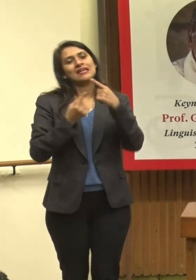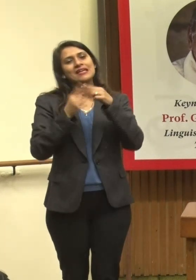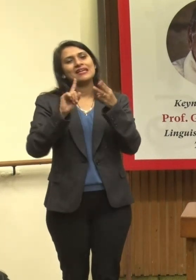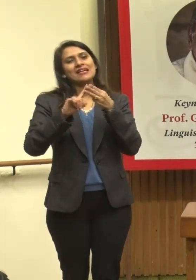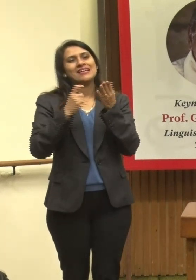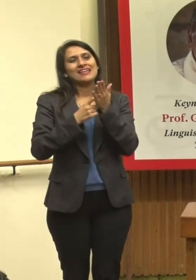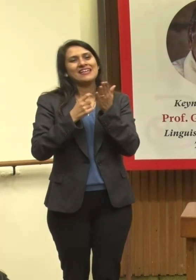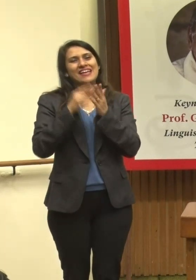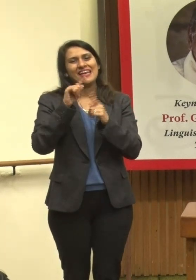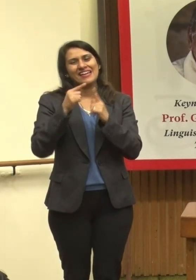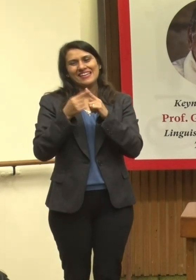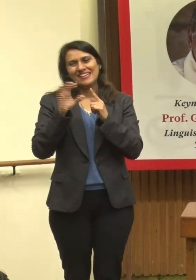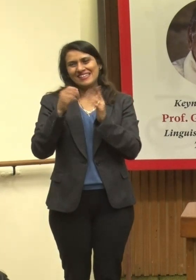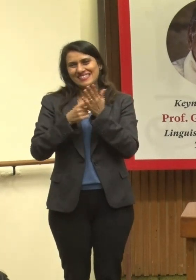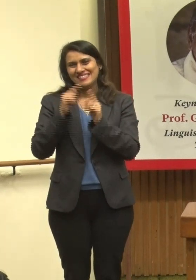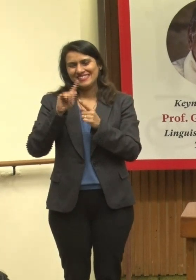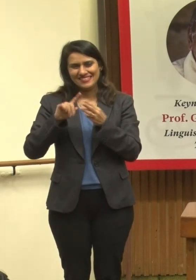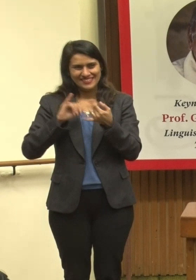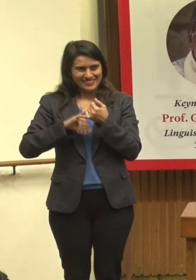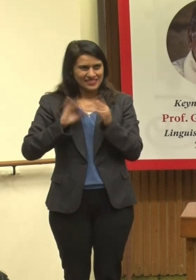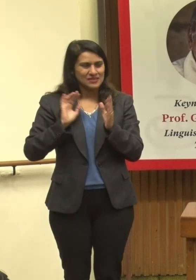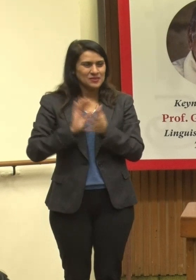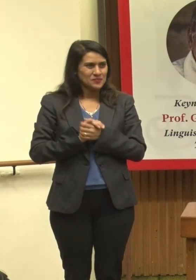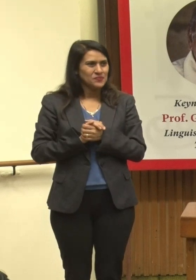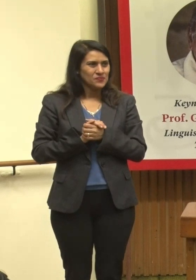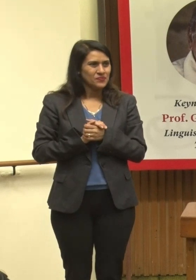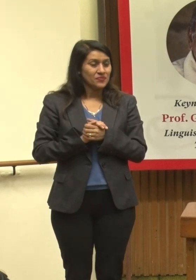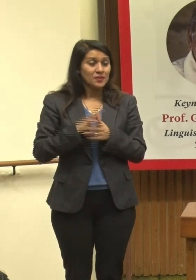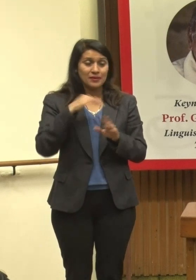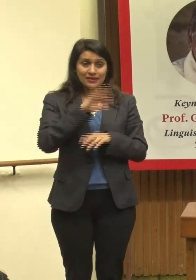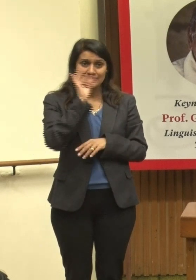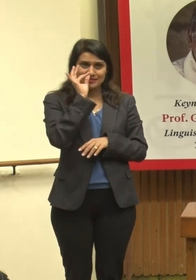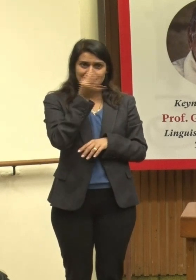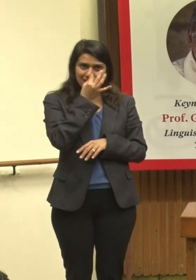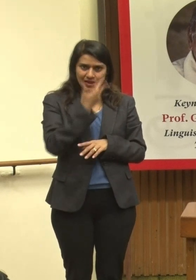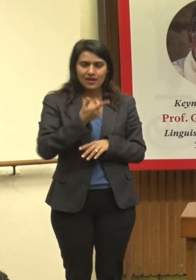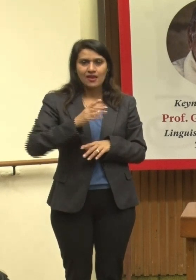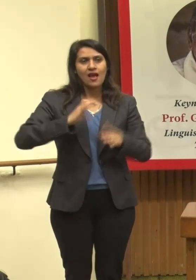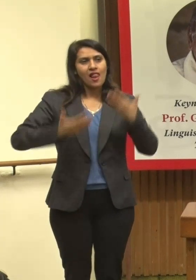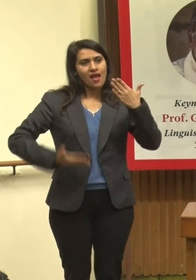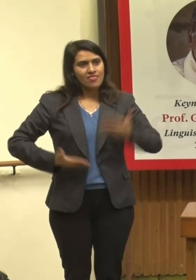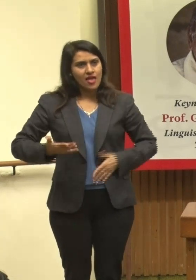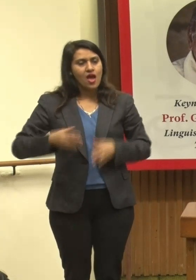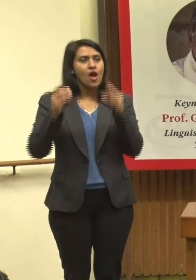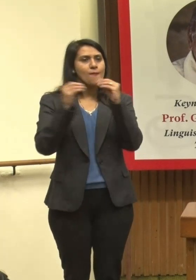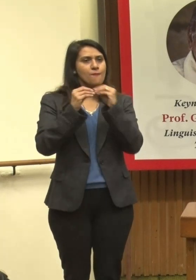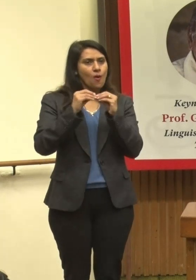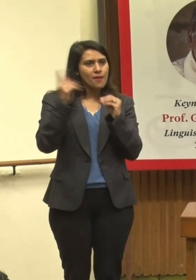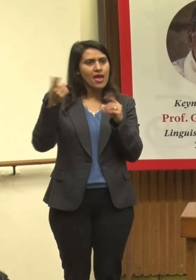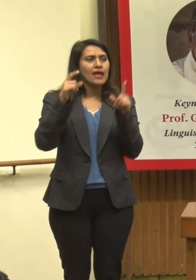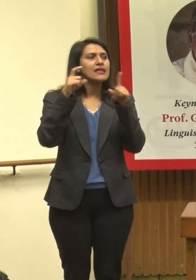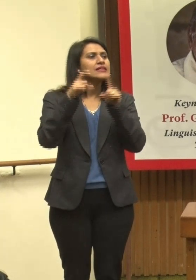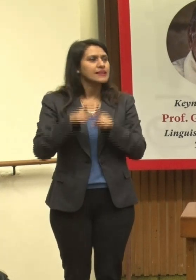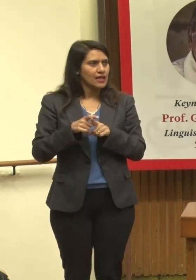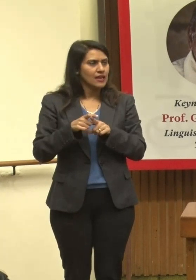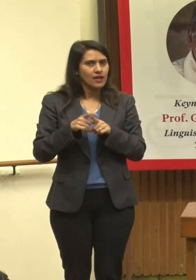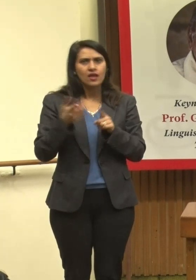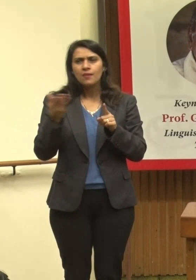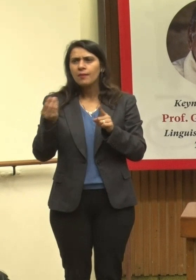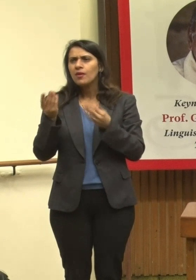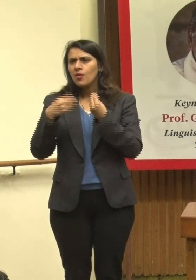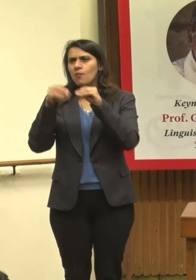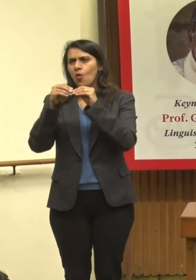Ladakh, all that. But Chennai, Calcutta, Bombay, Delhi, maybe another 20